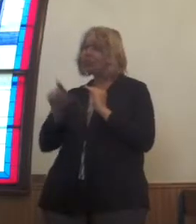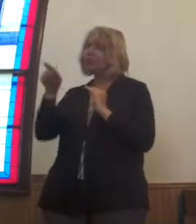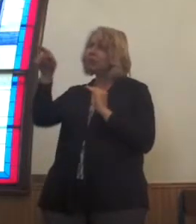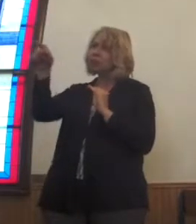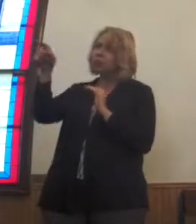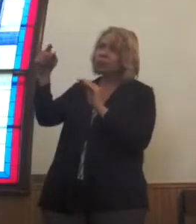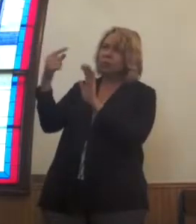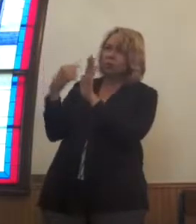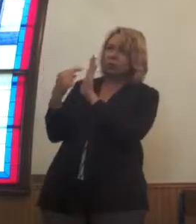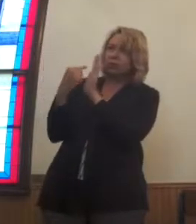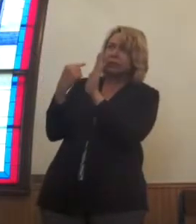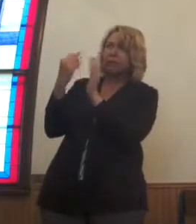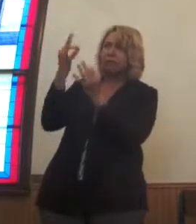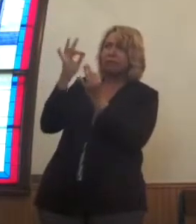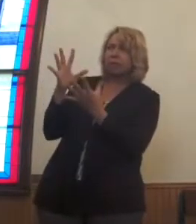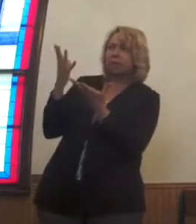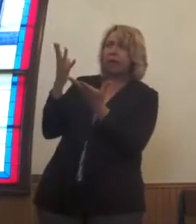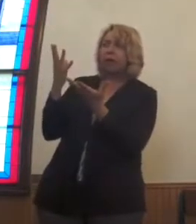in our lives.